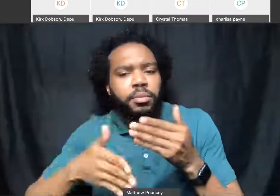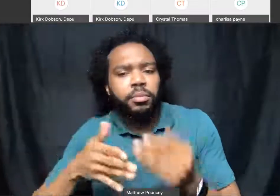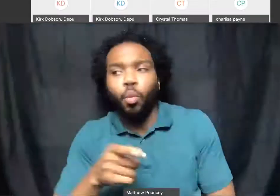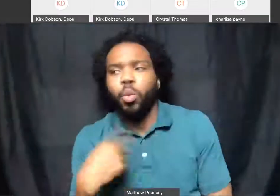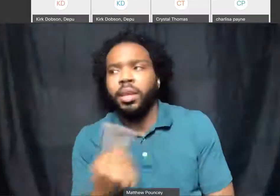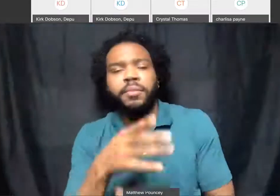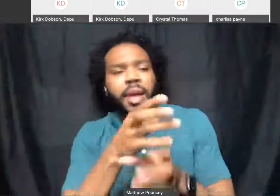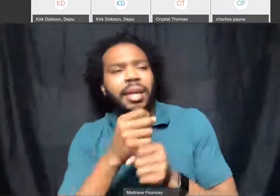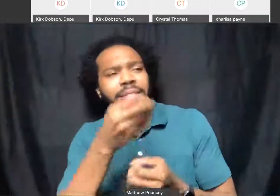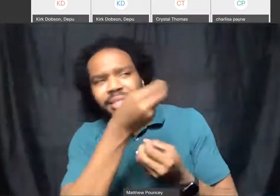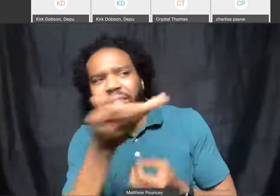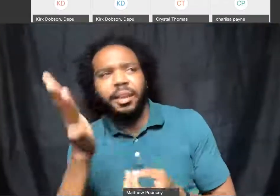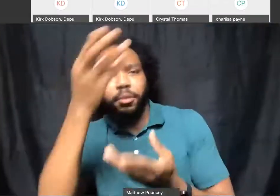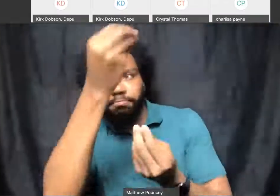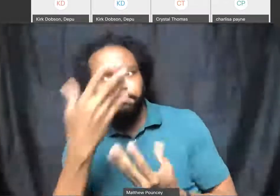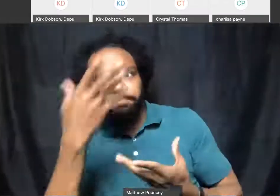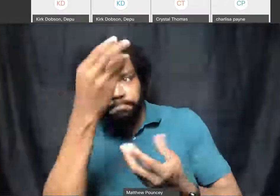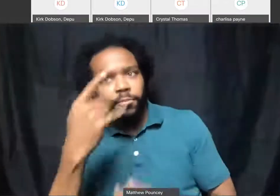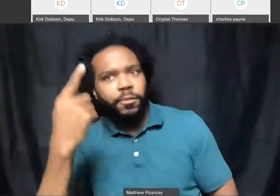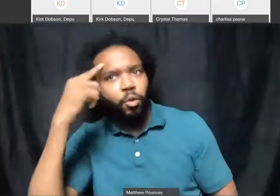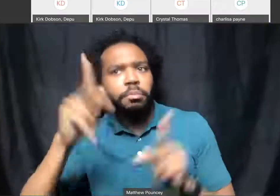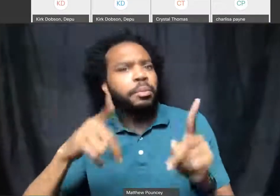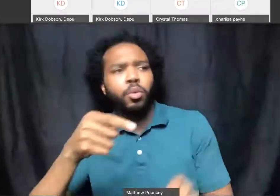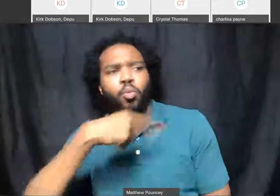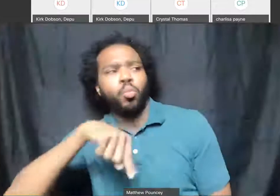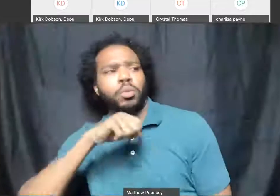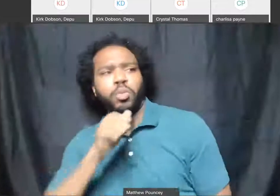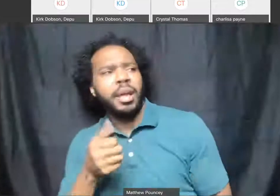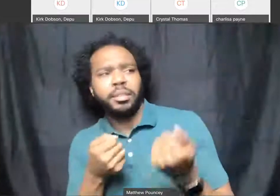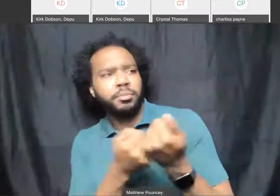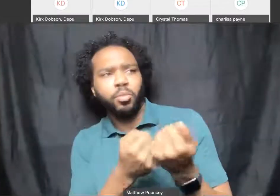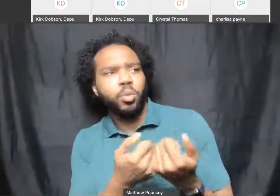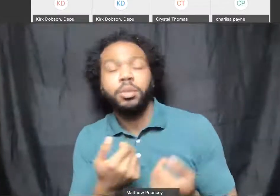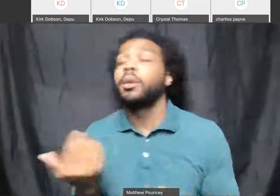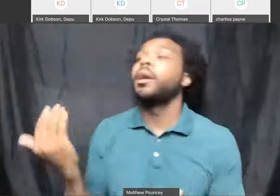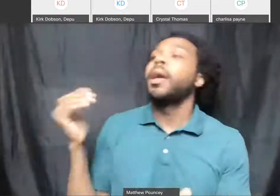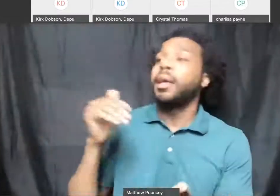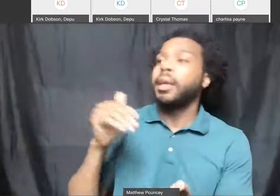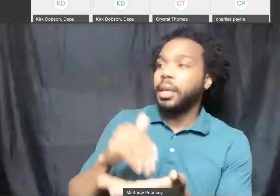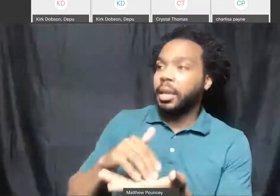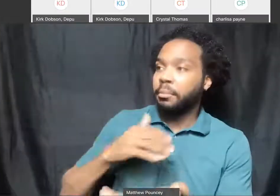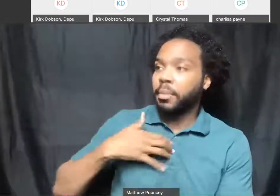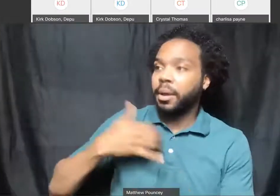several notifications for persons we do not serve. Again, my number is